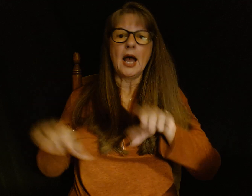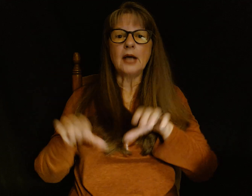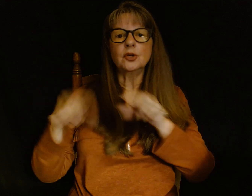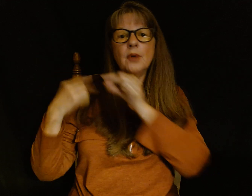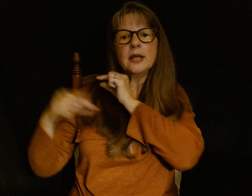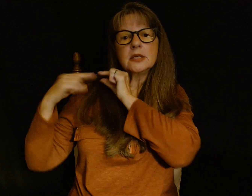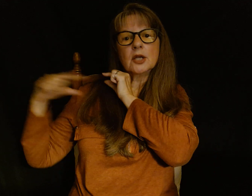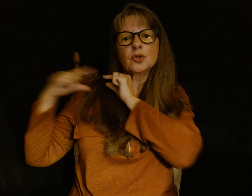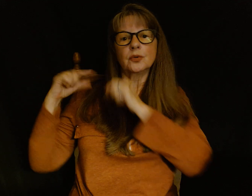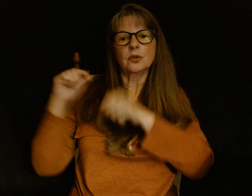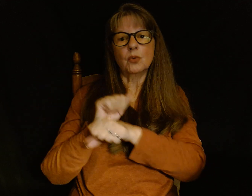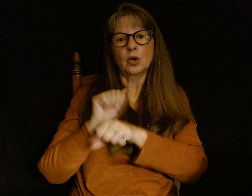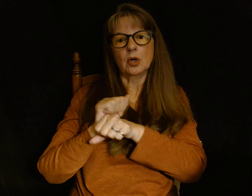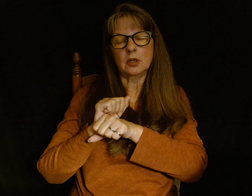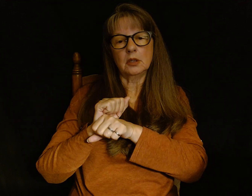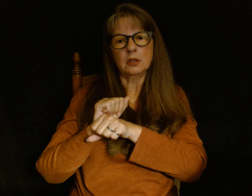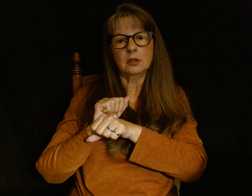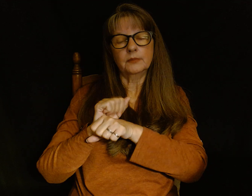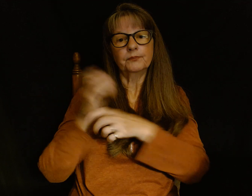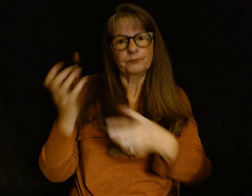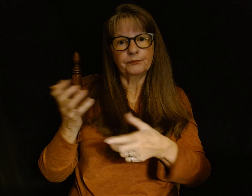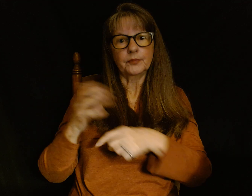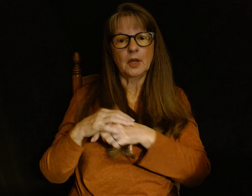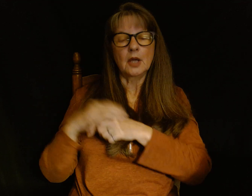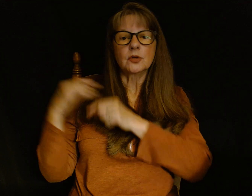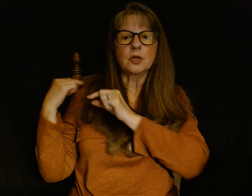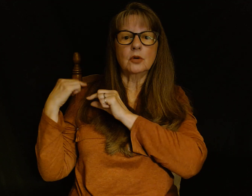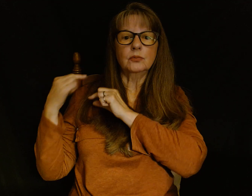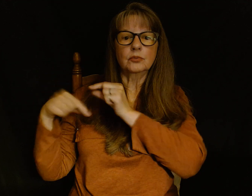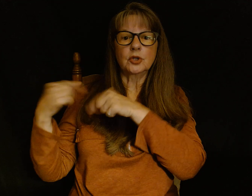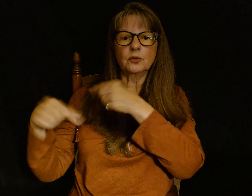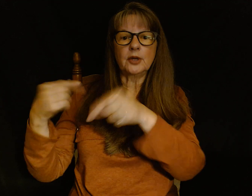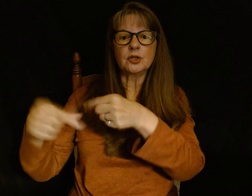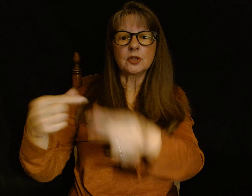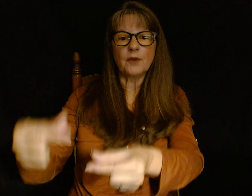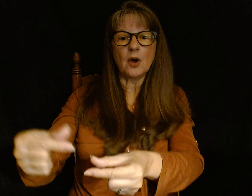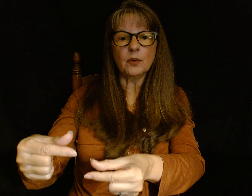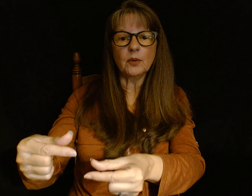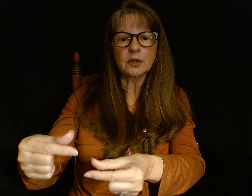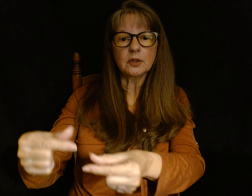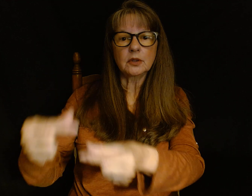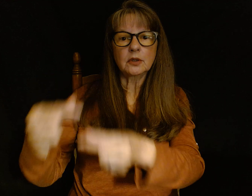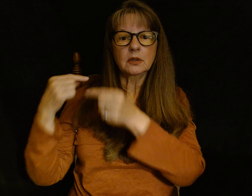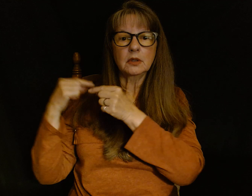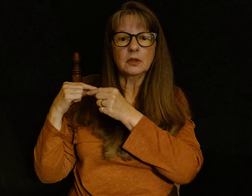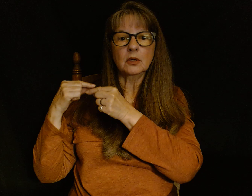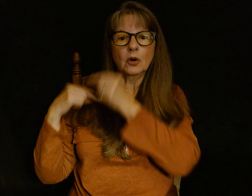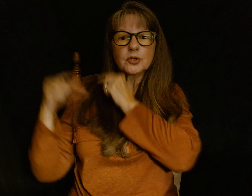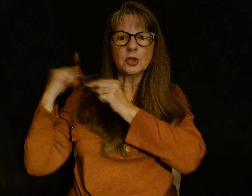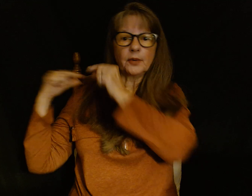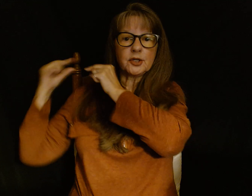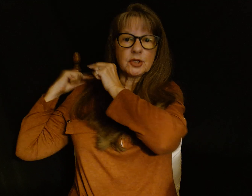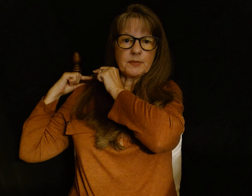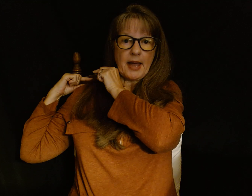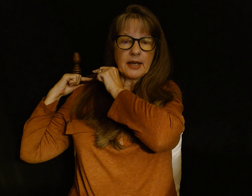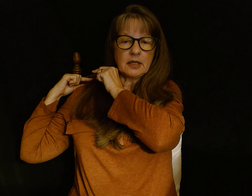do ancestral work. So generations forward or generations back.